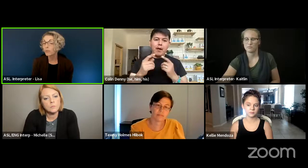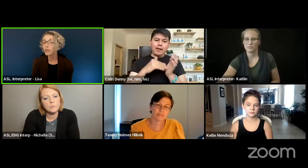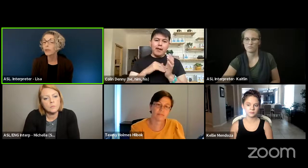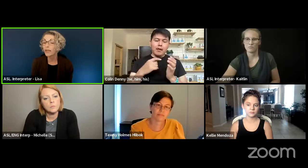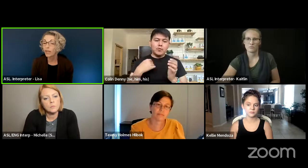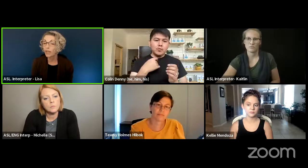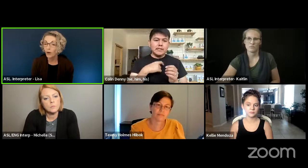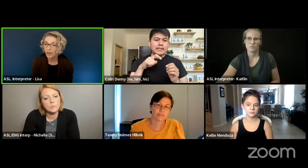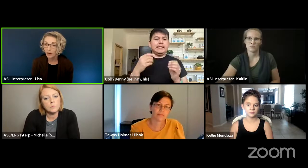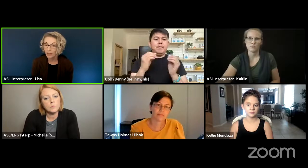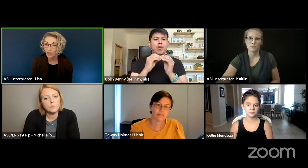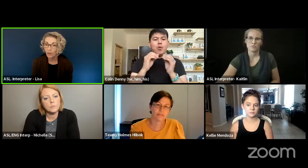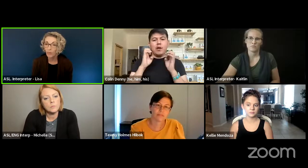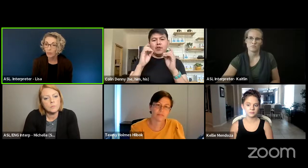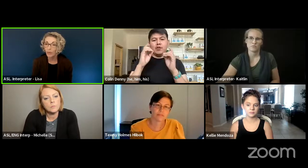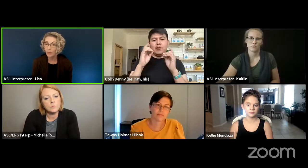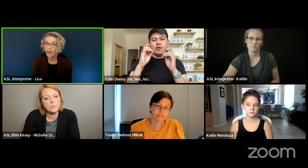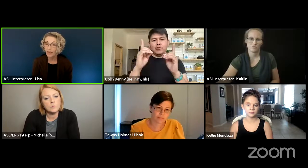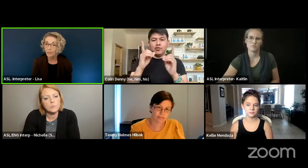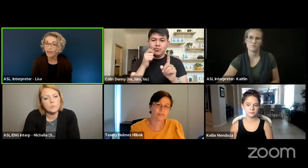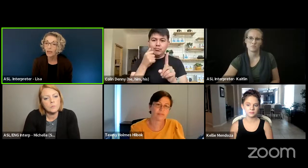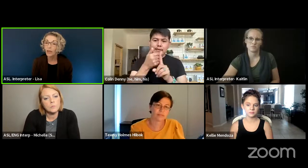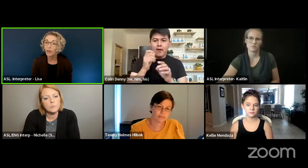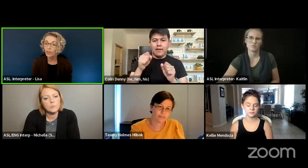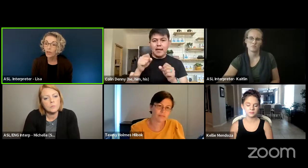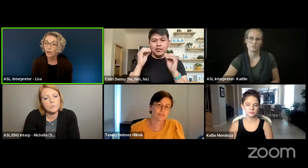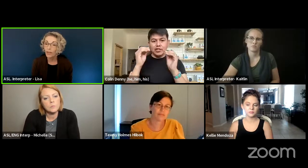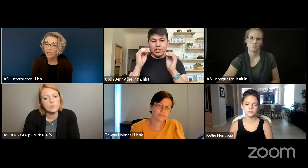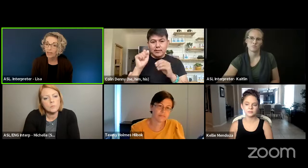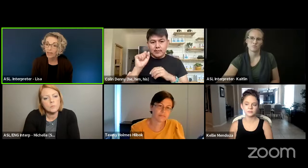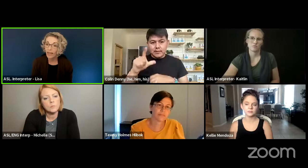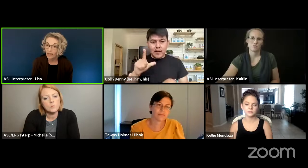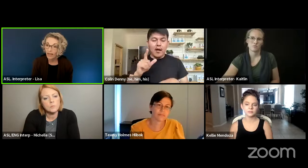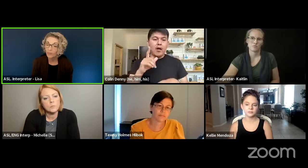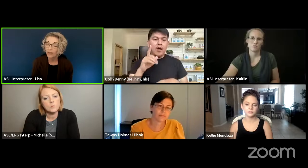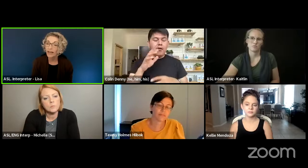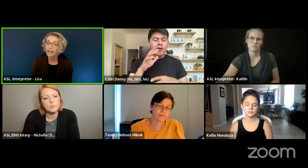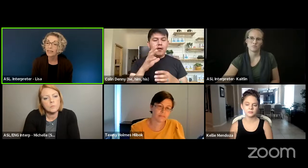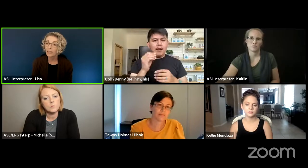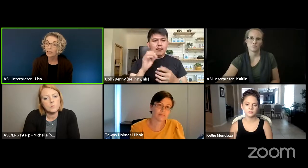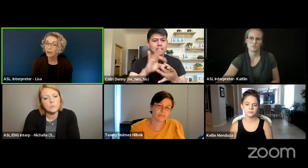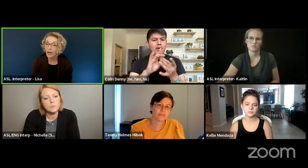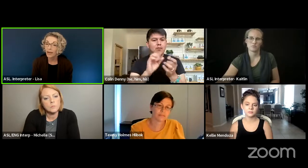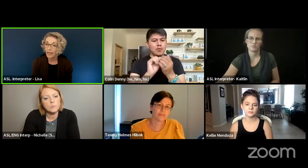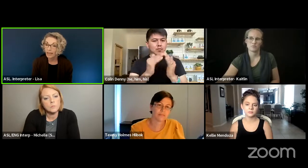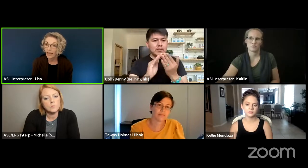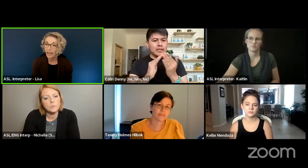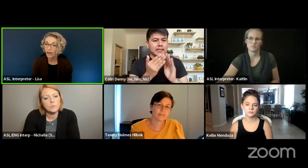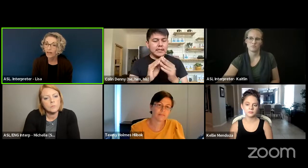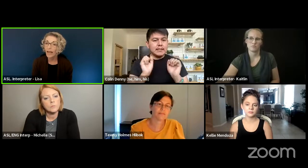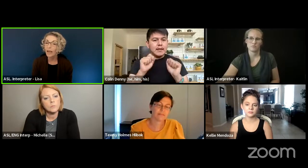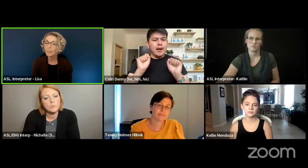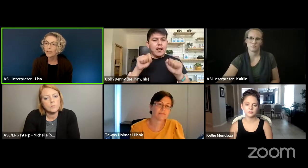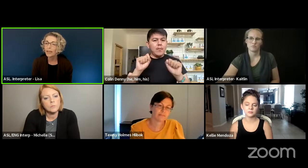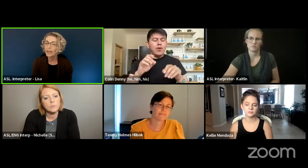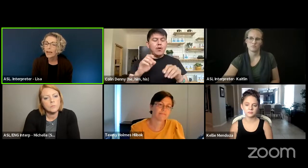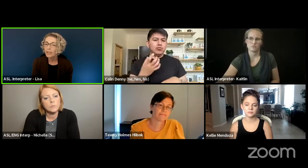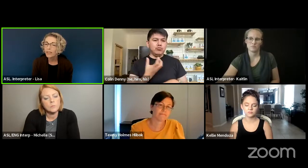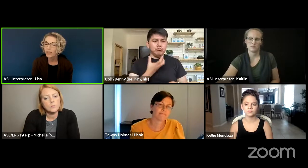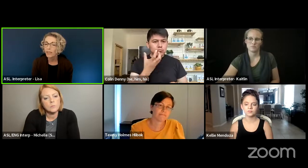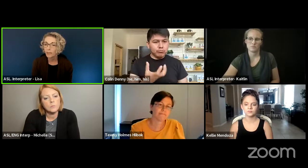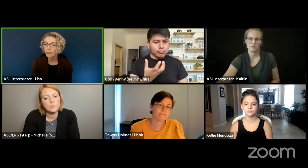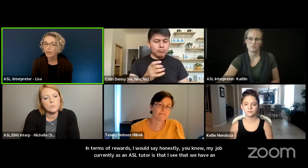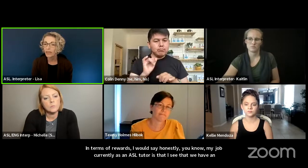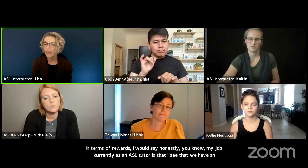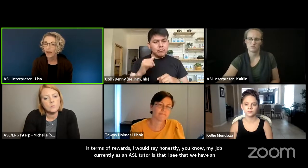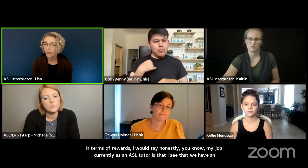more people. I wish we could clone me. I wish there were more people like me who could go in and educate them, right, and teach them ASL and be